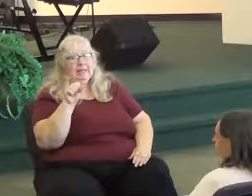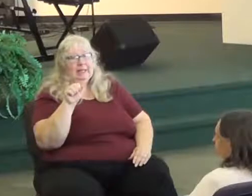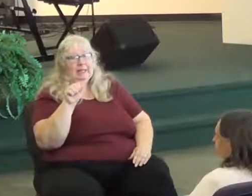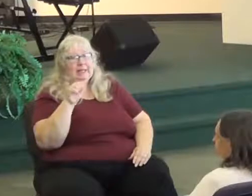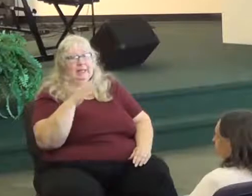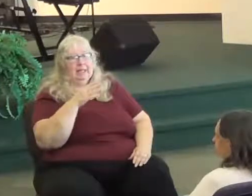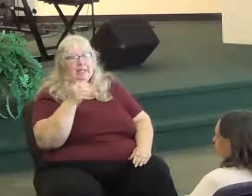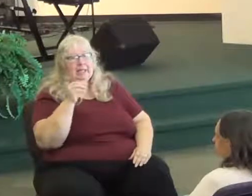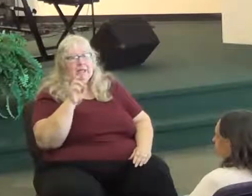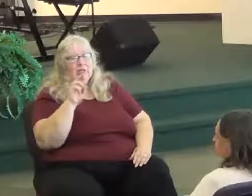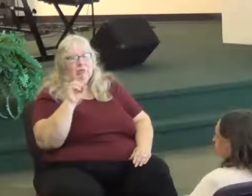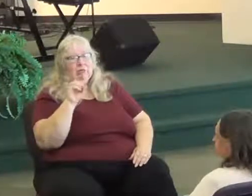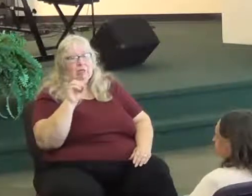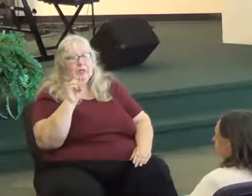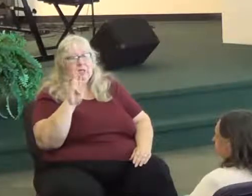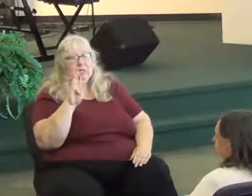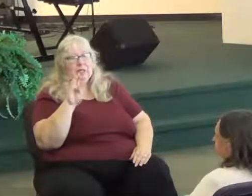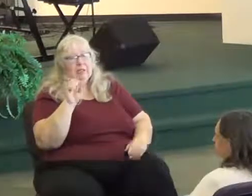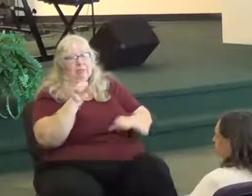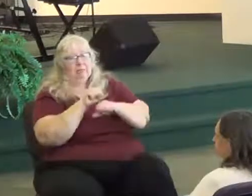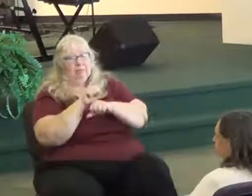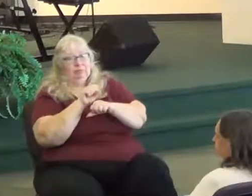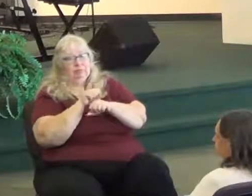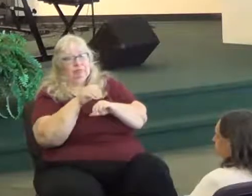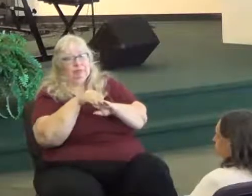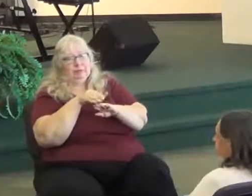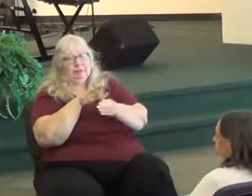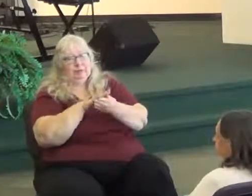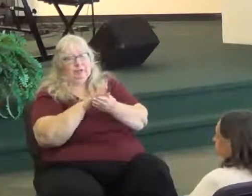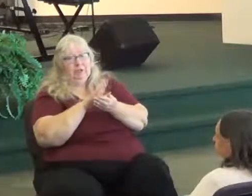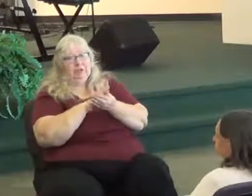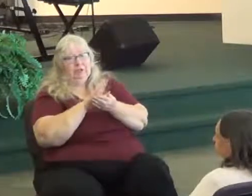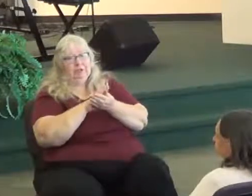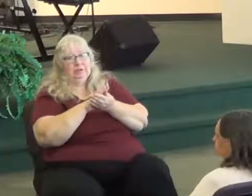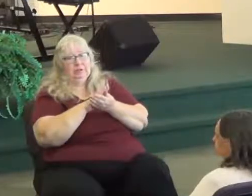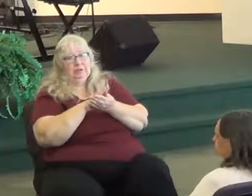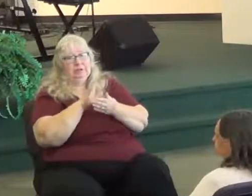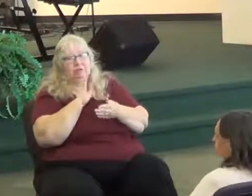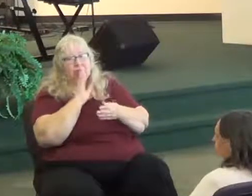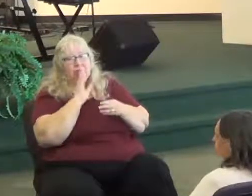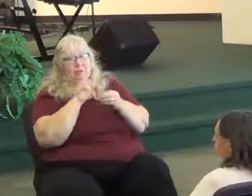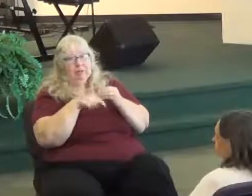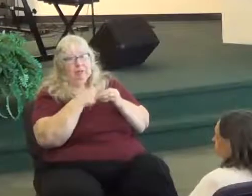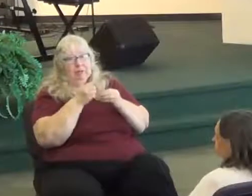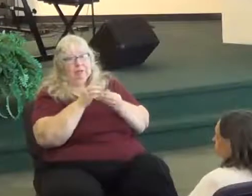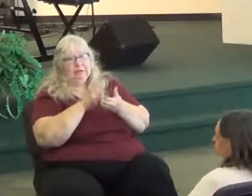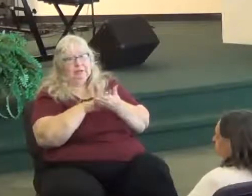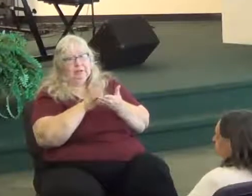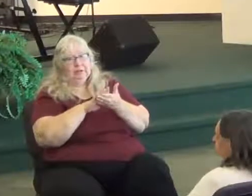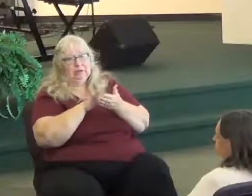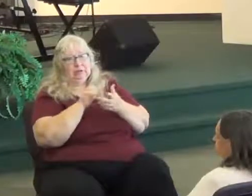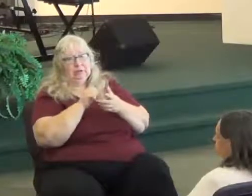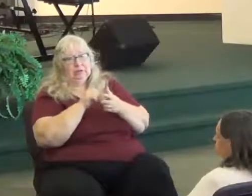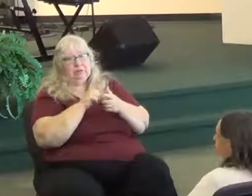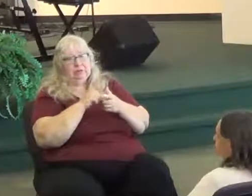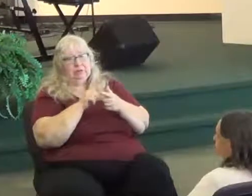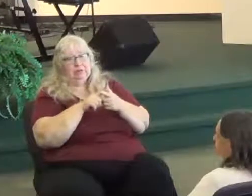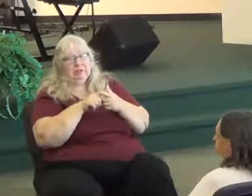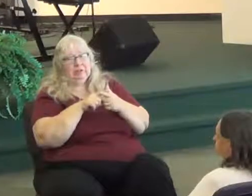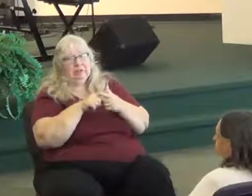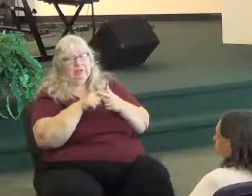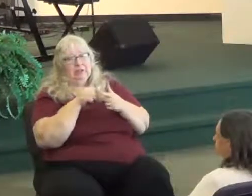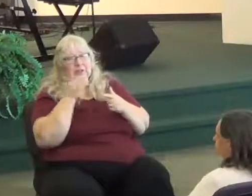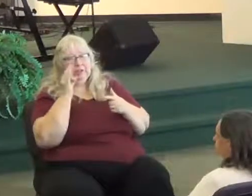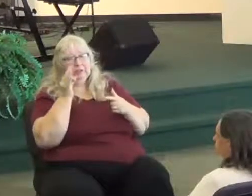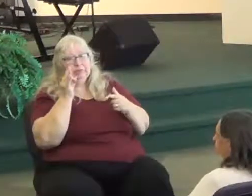So he's going to talk to us a tad bit about the school, and he's got a message that he wants to